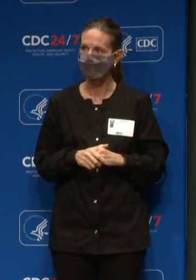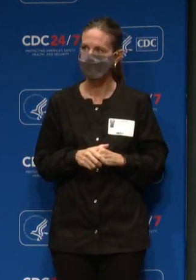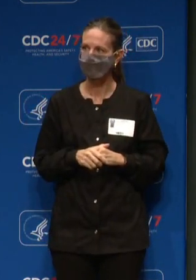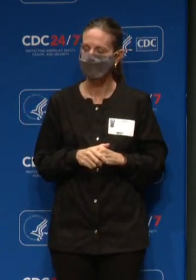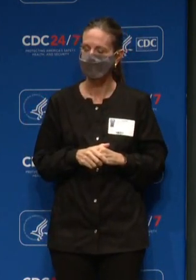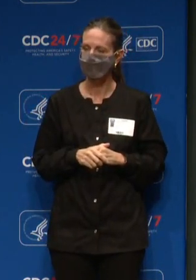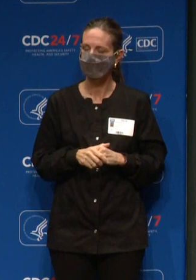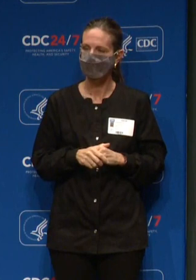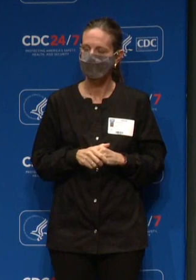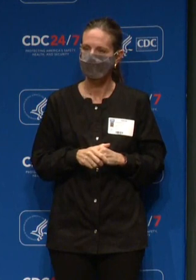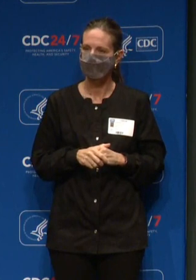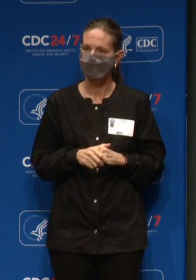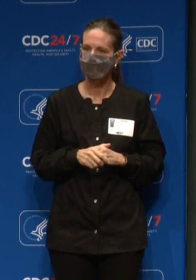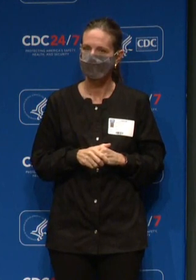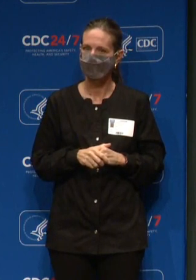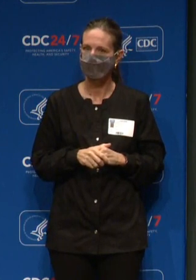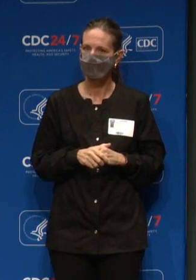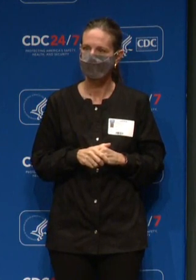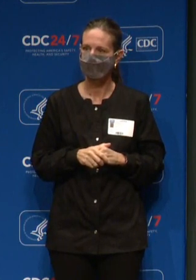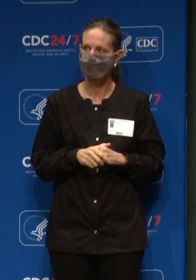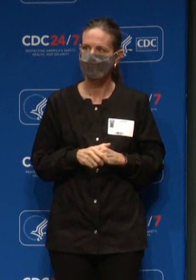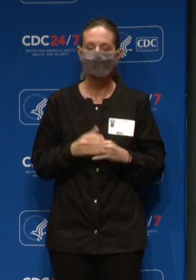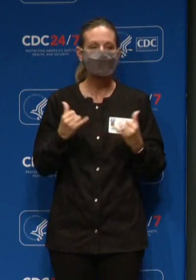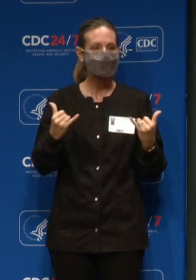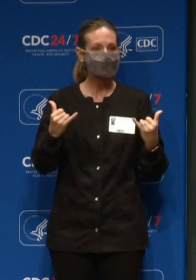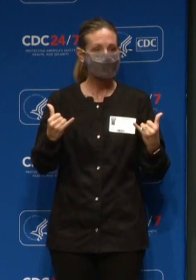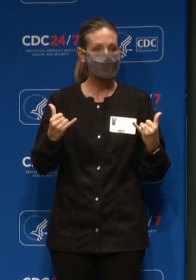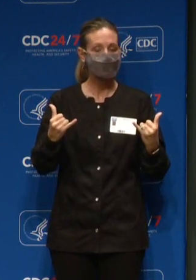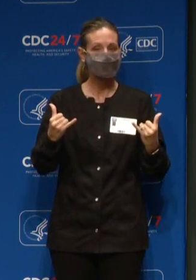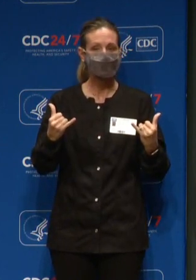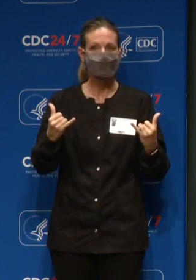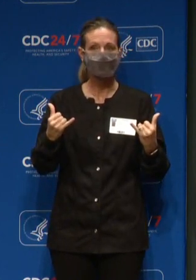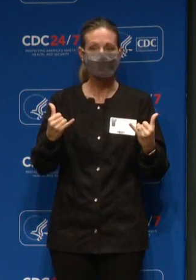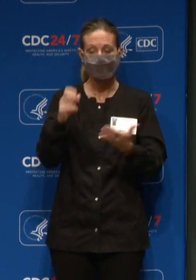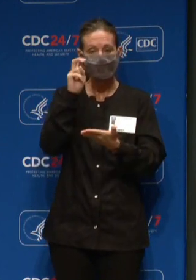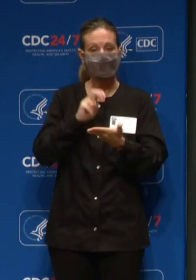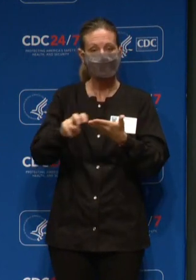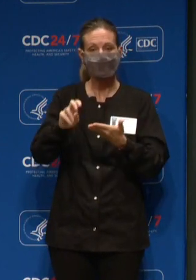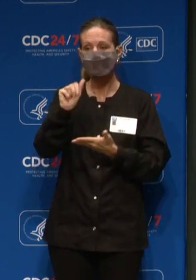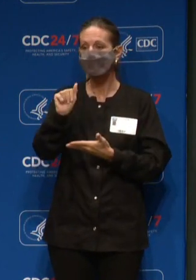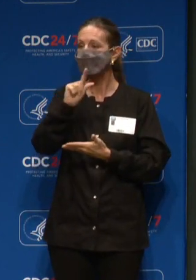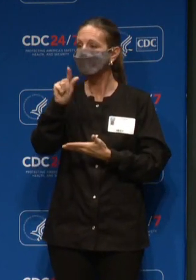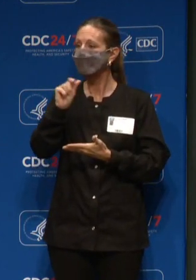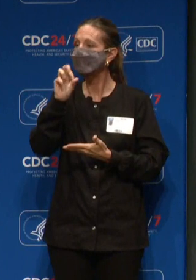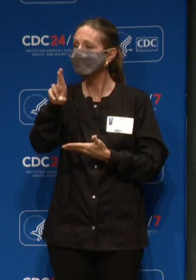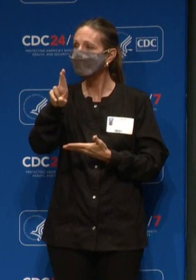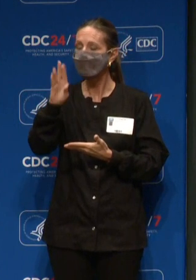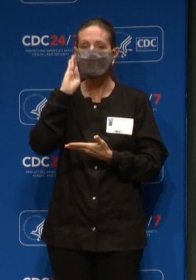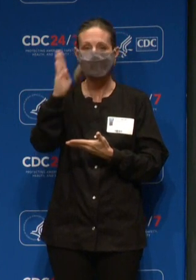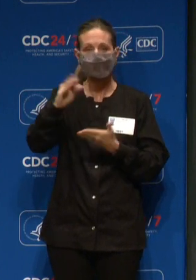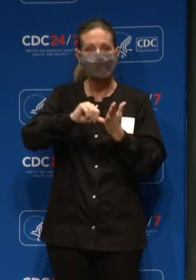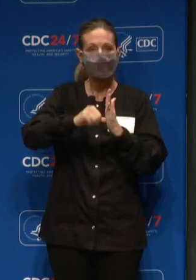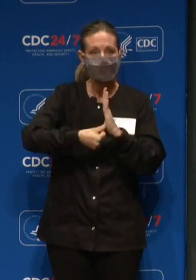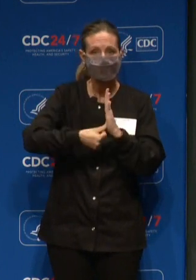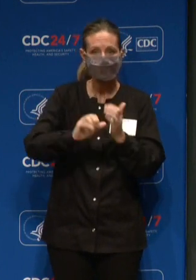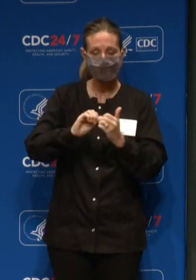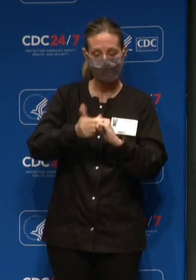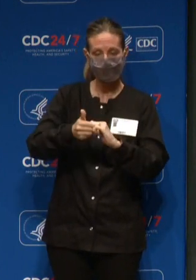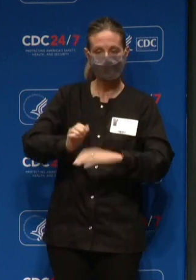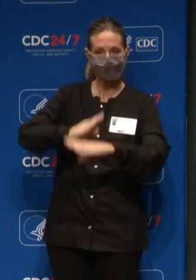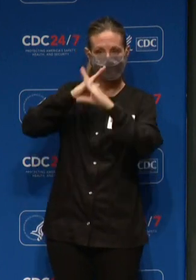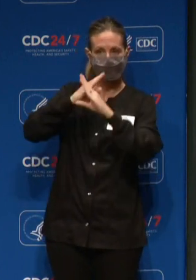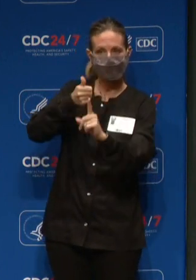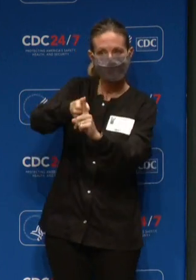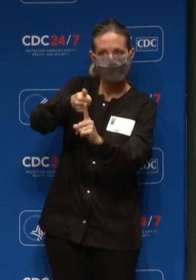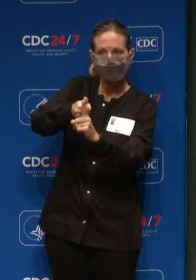the risk of COVID-19 while it is circulating. Secretary Azar will highlight what people can do to protect themselves, but I want to